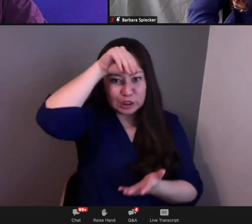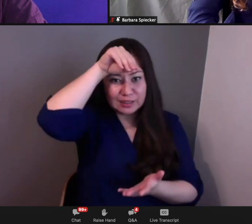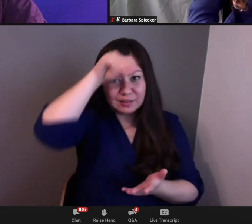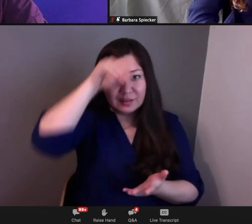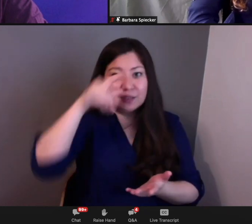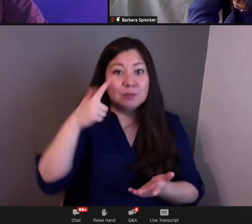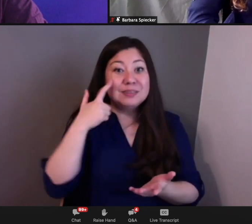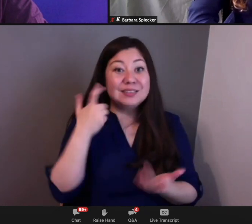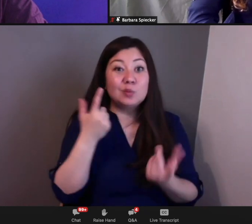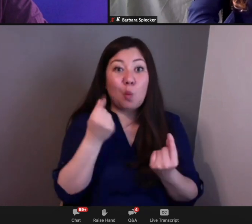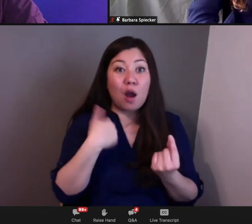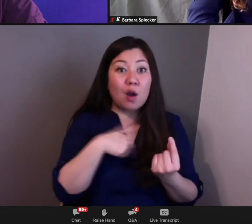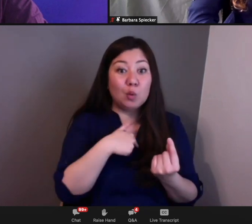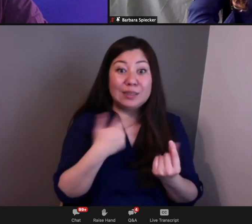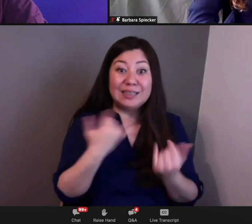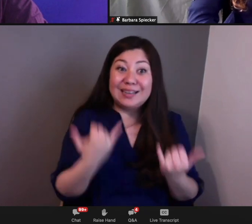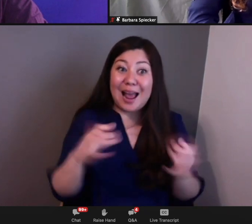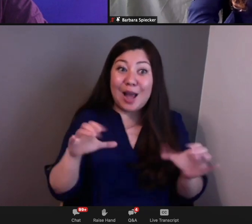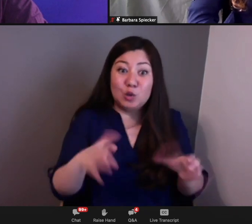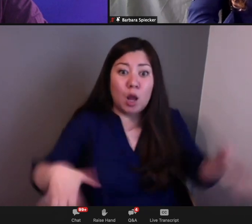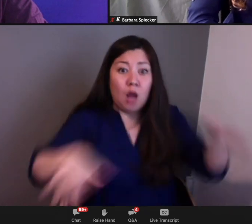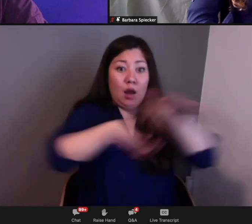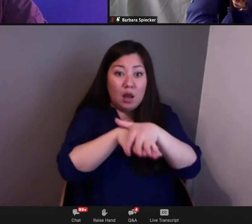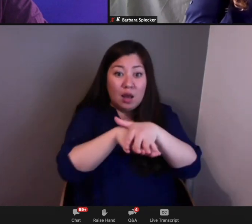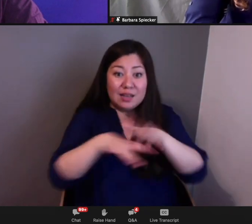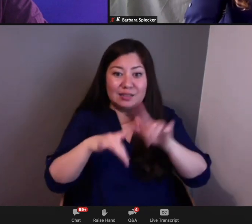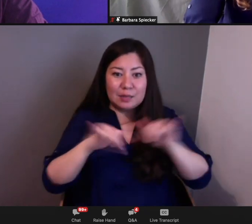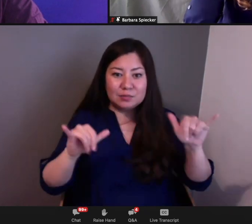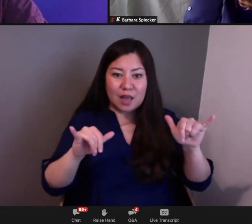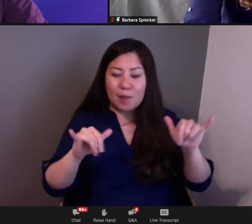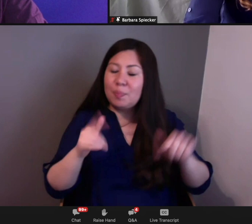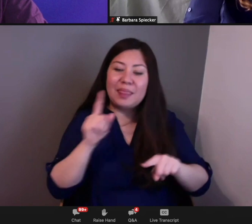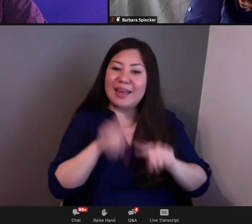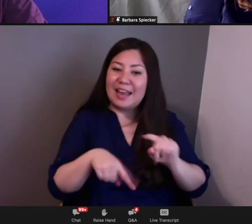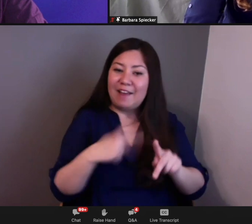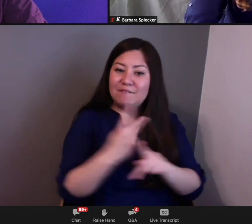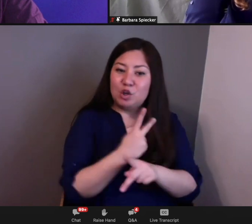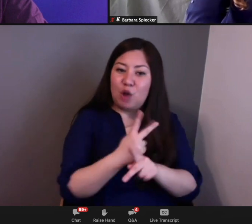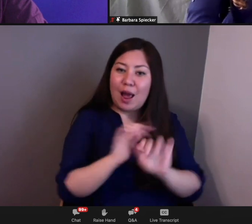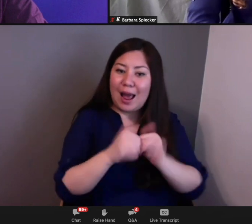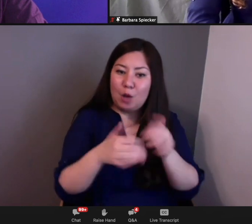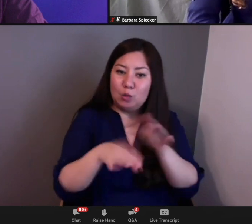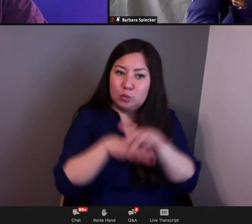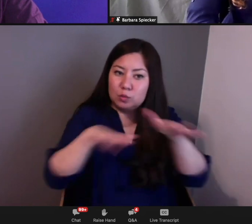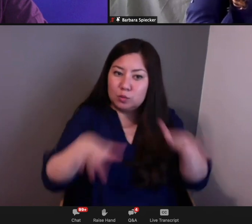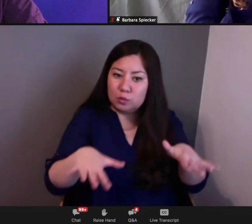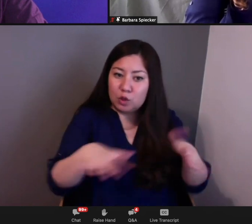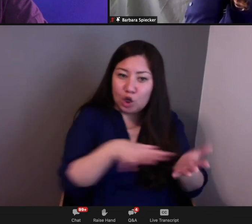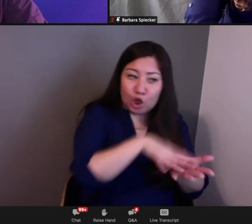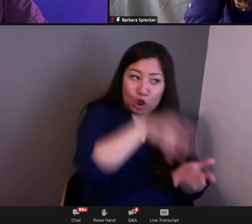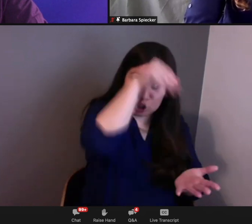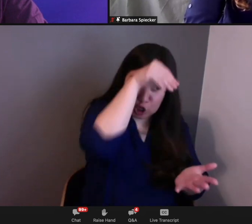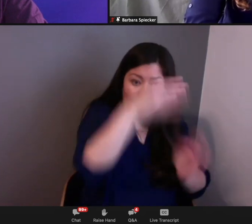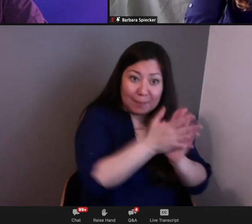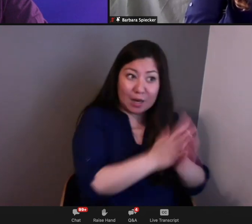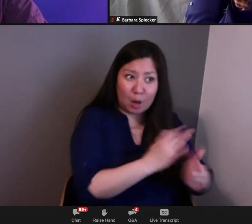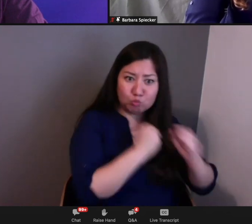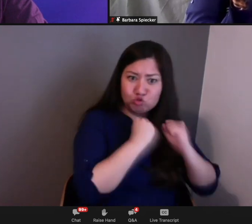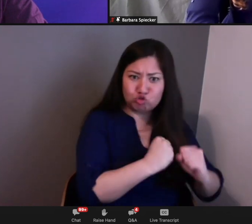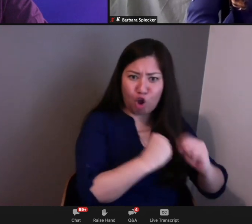So my experience has all been with higher education, you know, speaking from a college level. I've recognized that with my